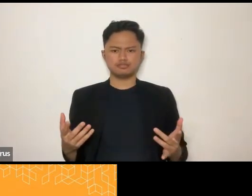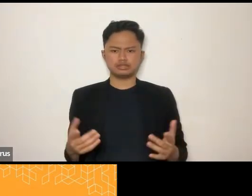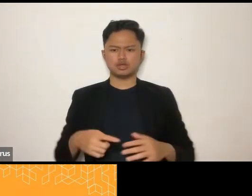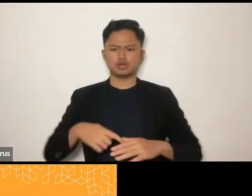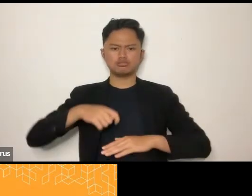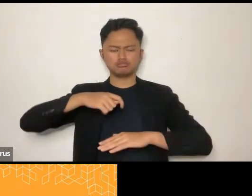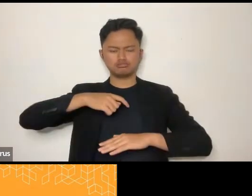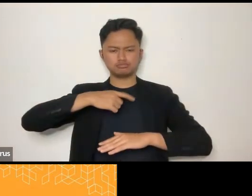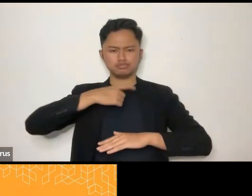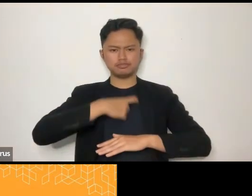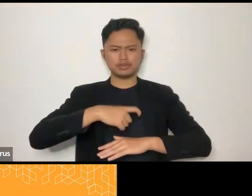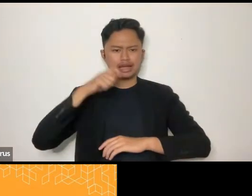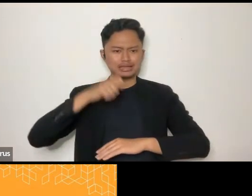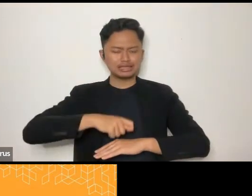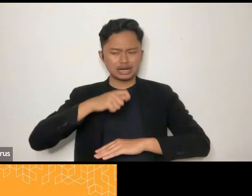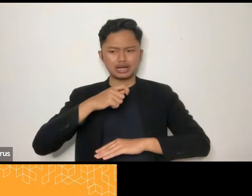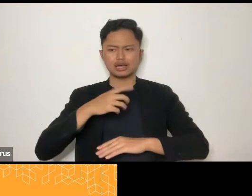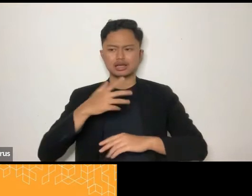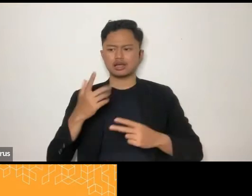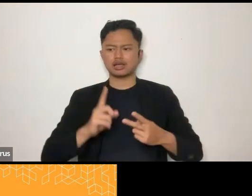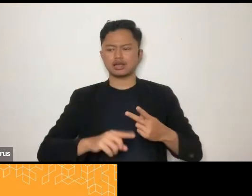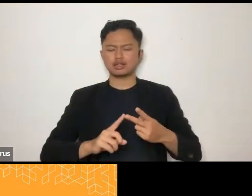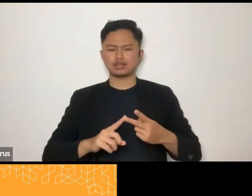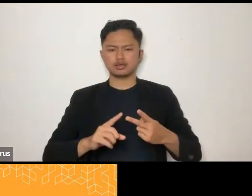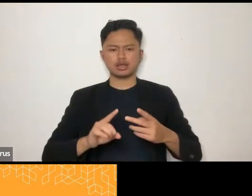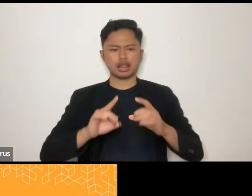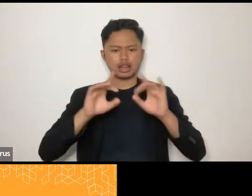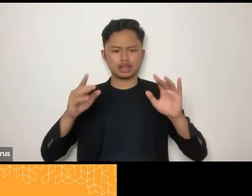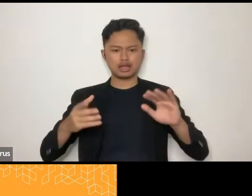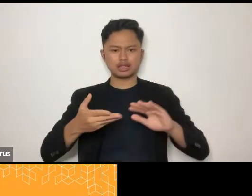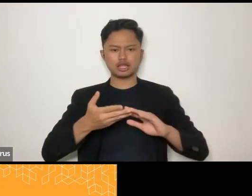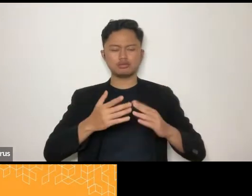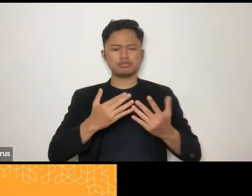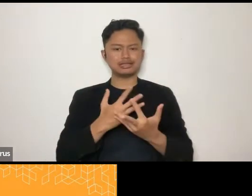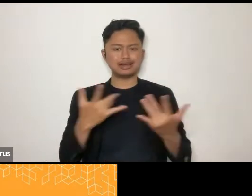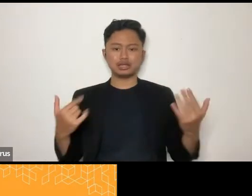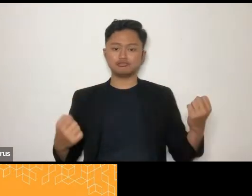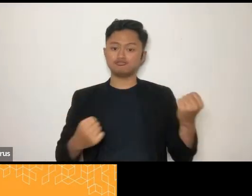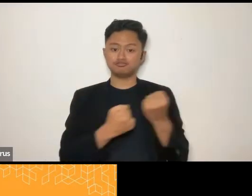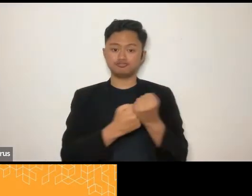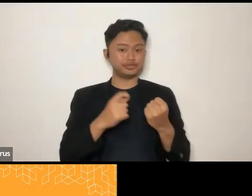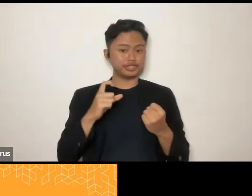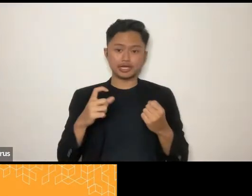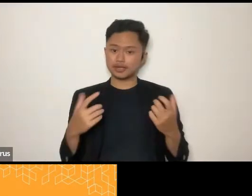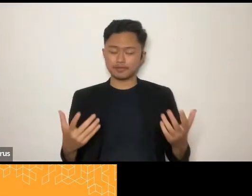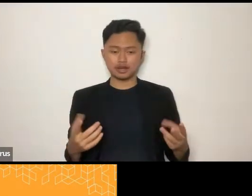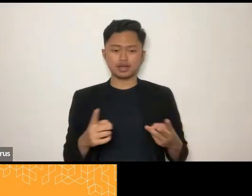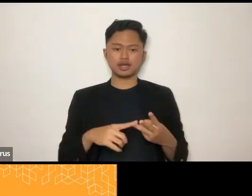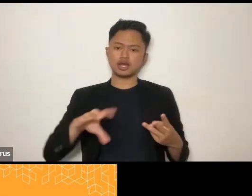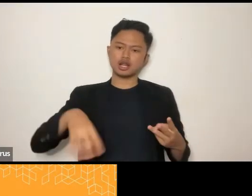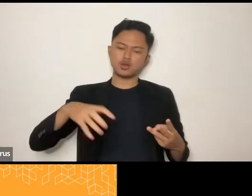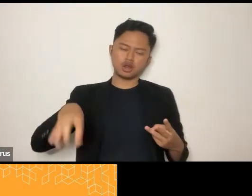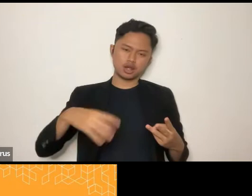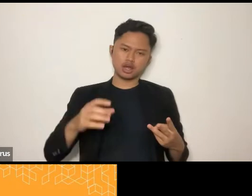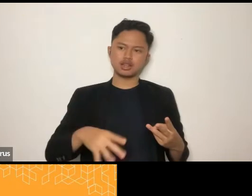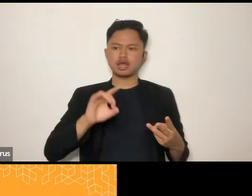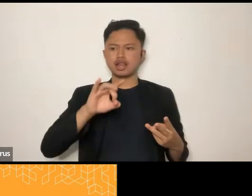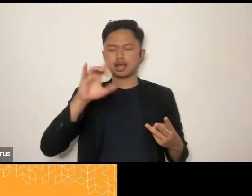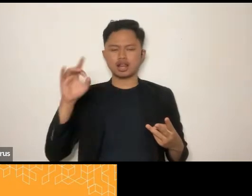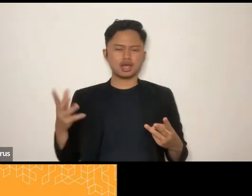lawyers and how the community can support the families of those who are arrested.